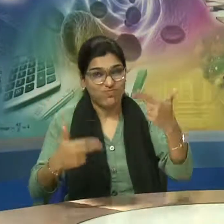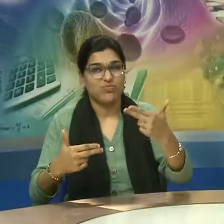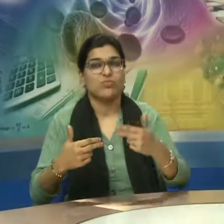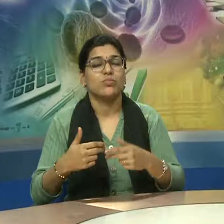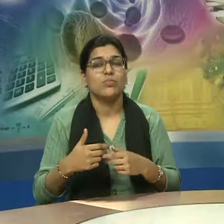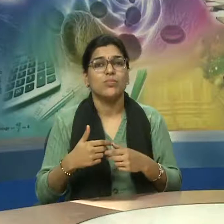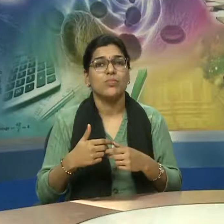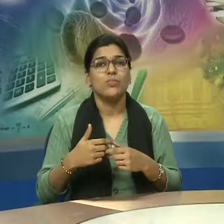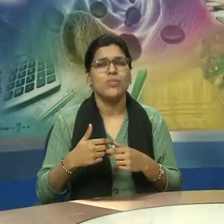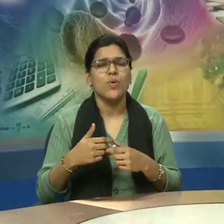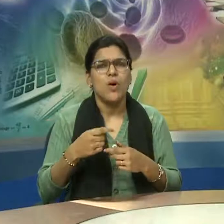tells his son